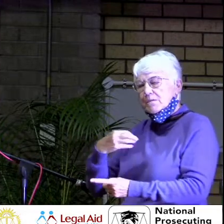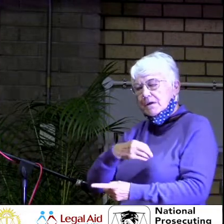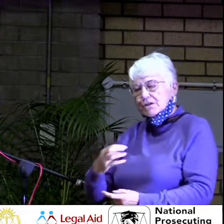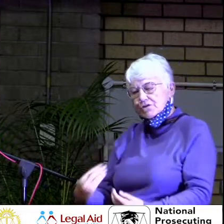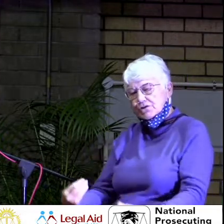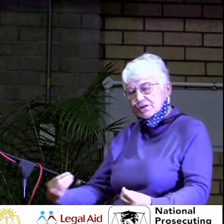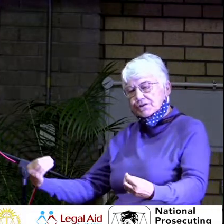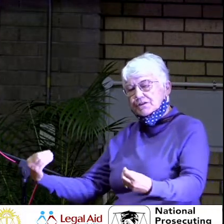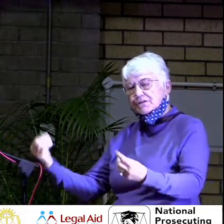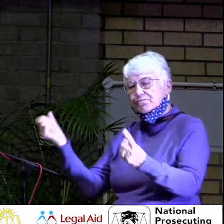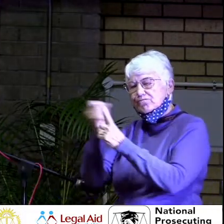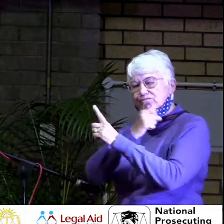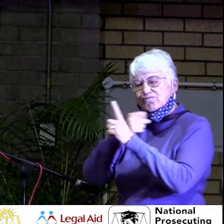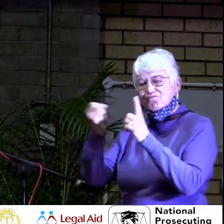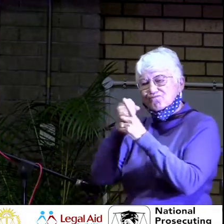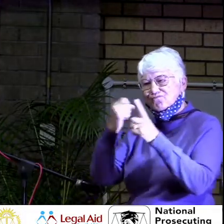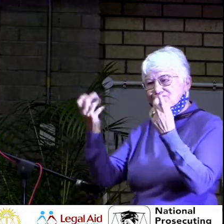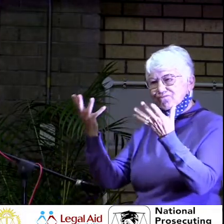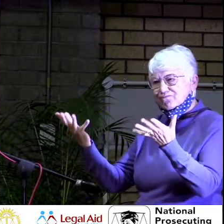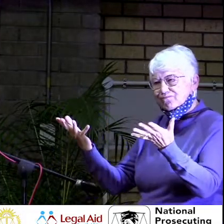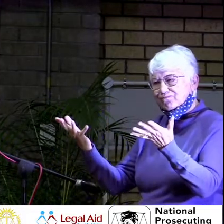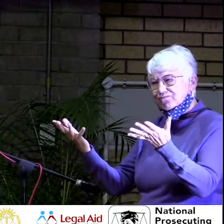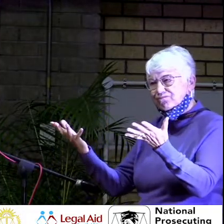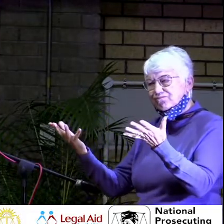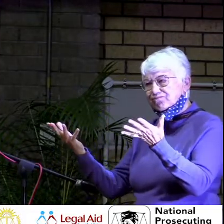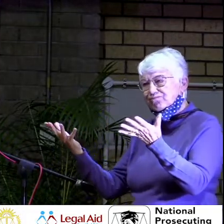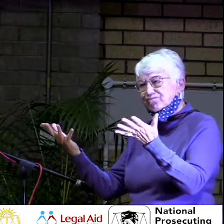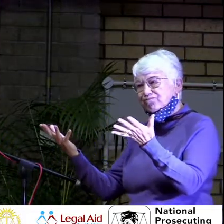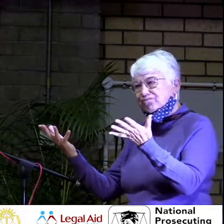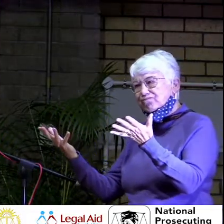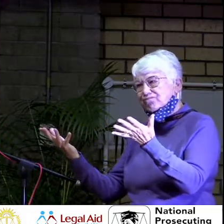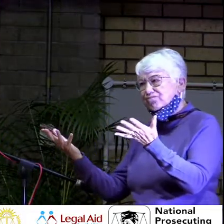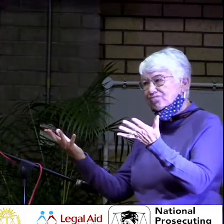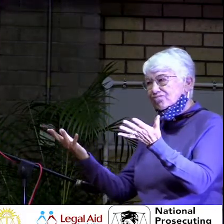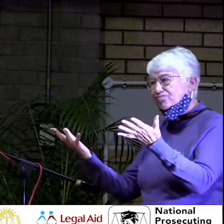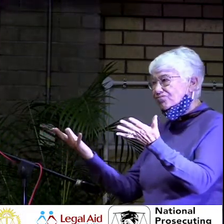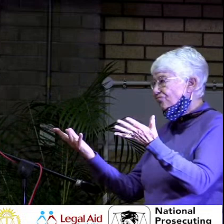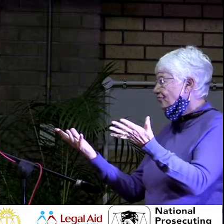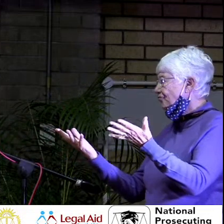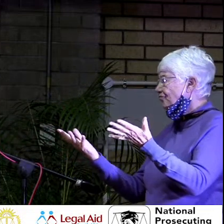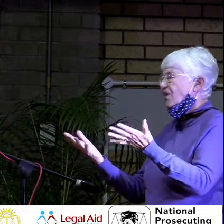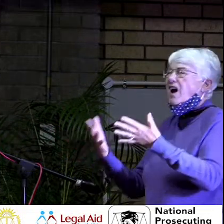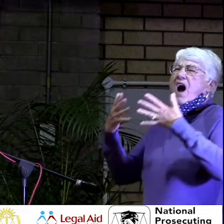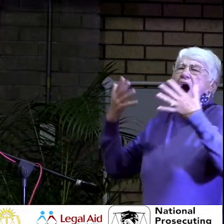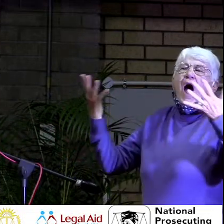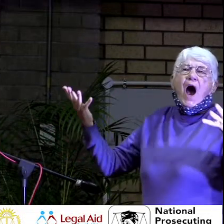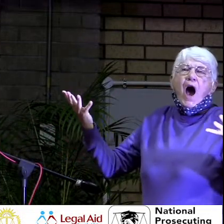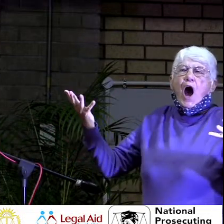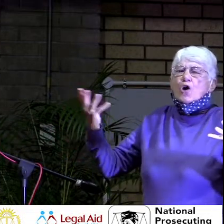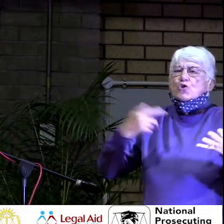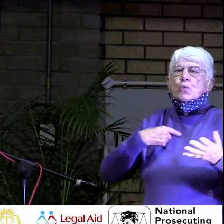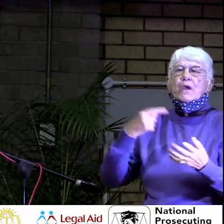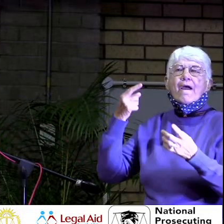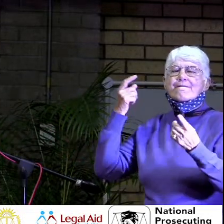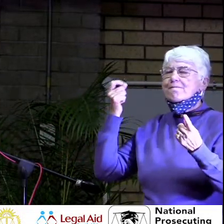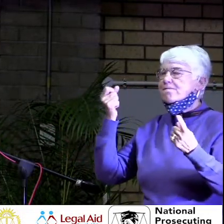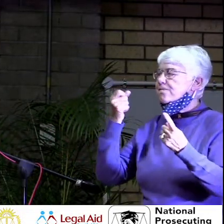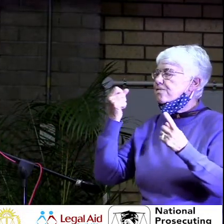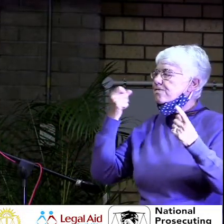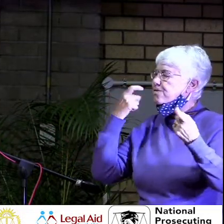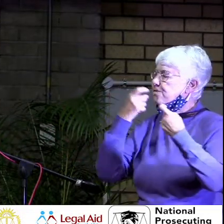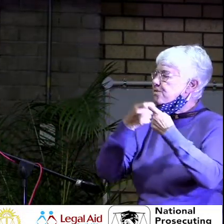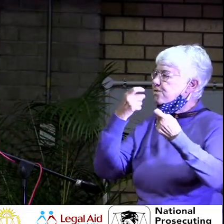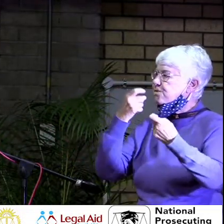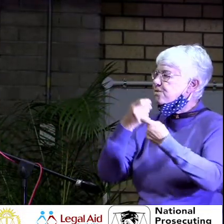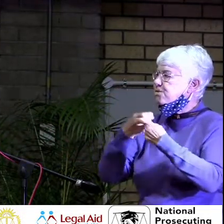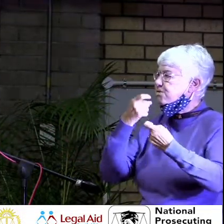it the second pandemic. How do we fight against it? We, as the Justice